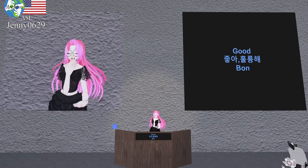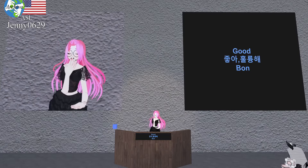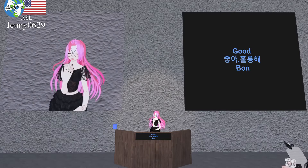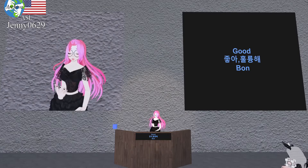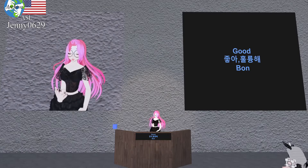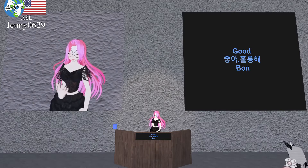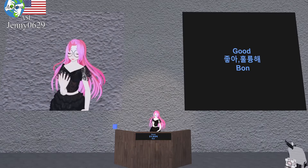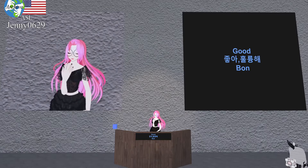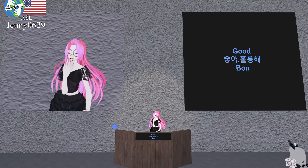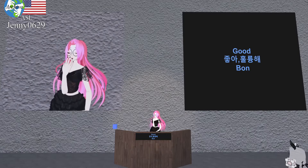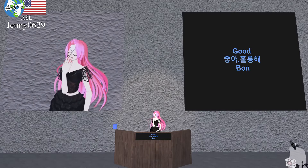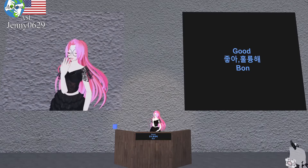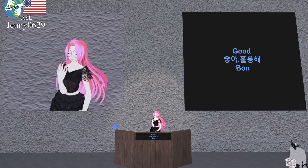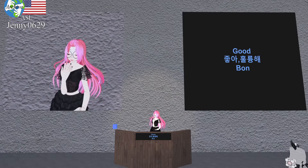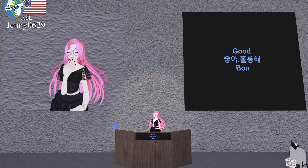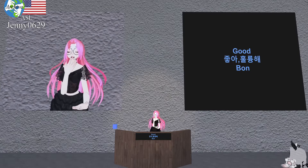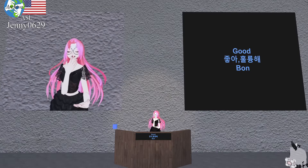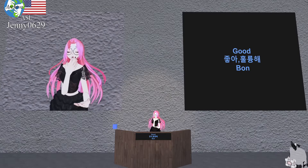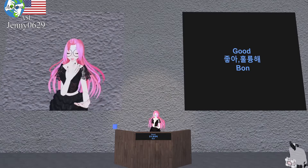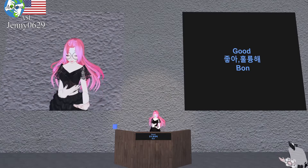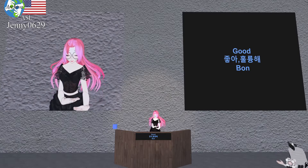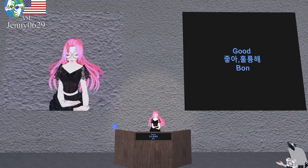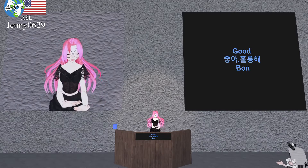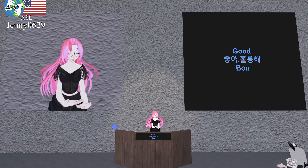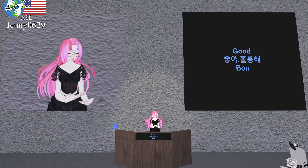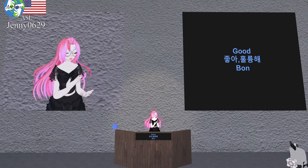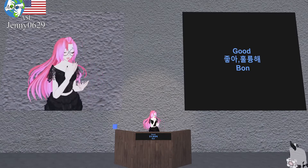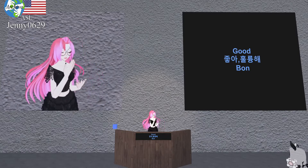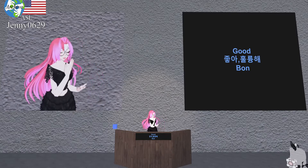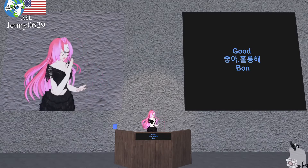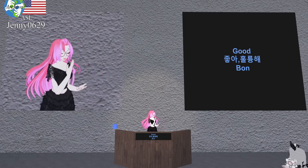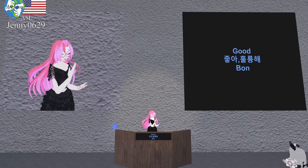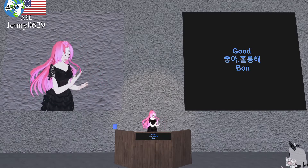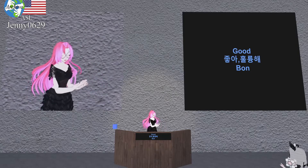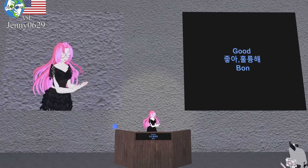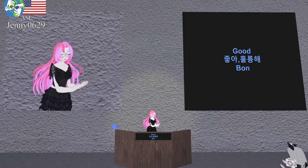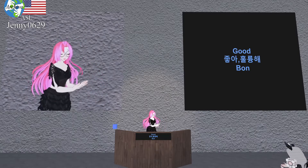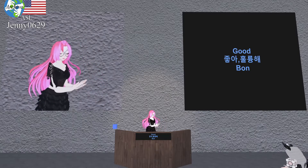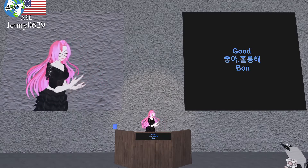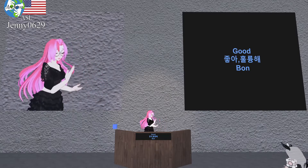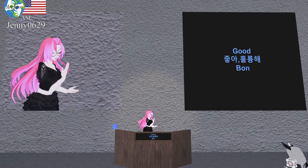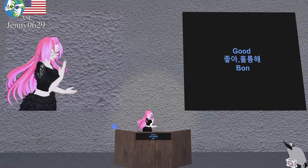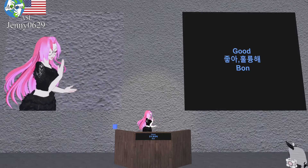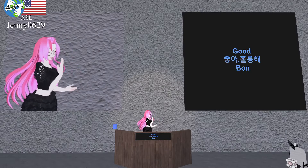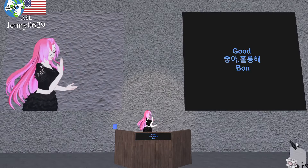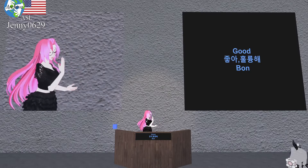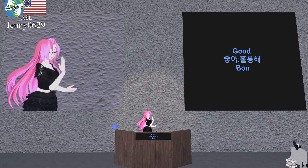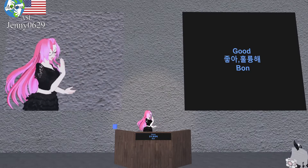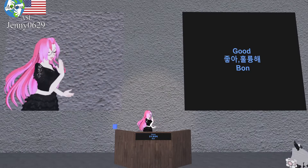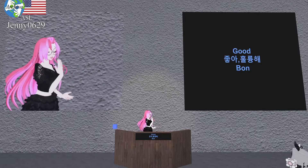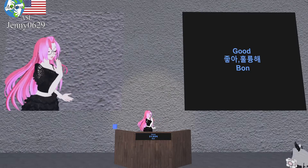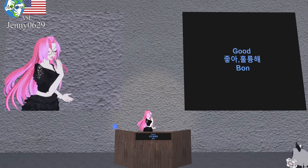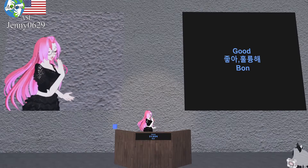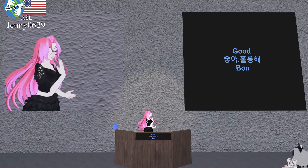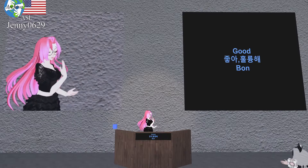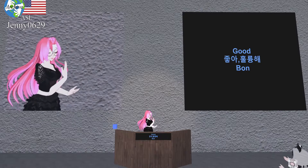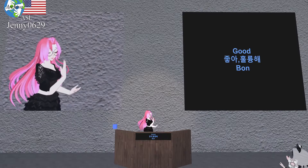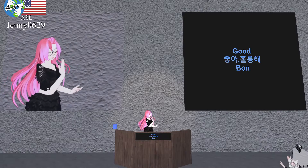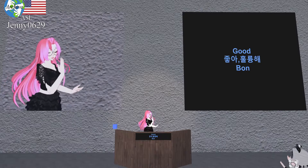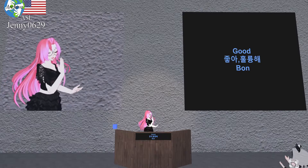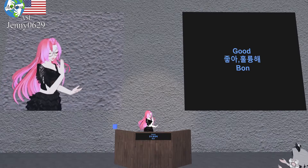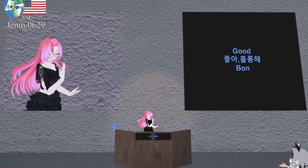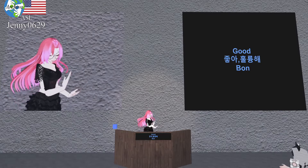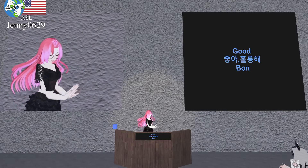how to do thank you, just like thank you, but you're going to bring it down in front of you. So you're going to start on your